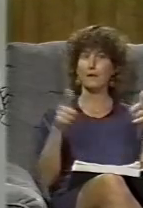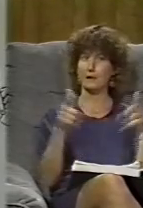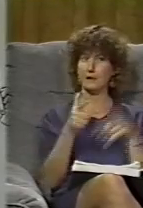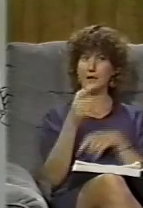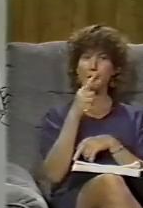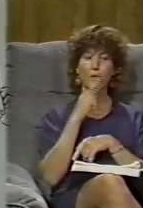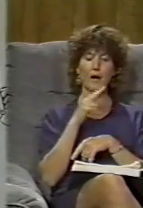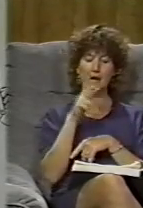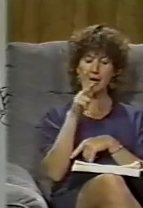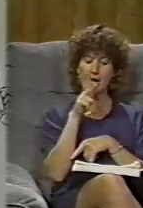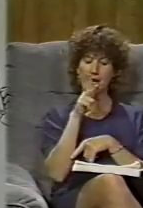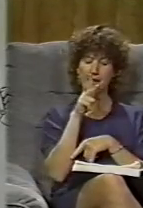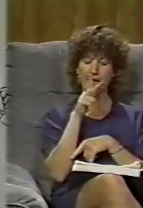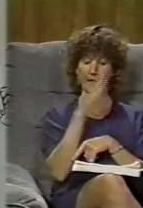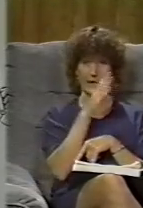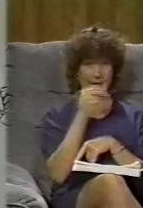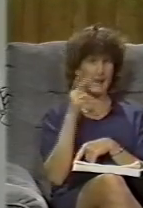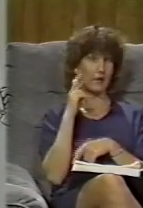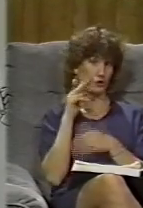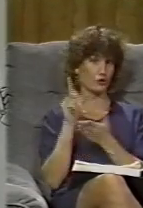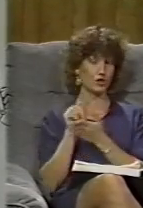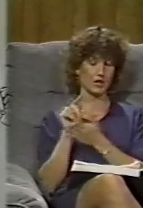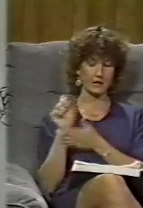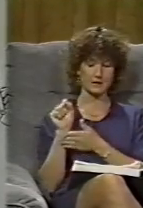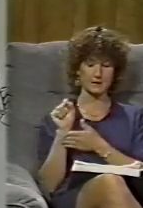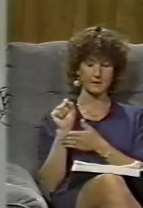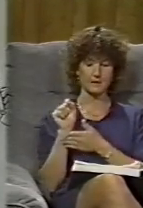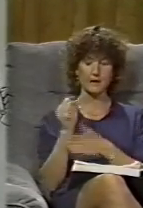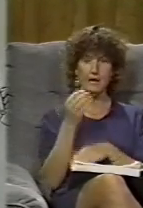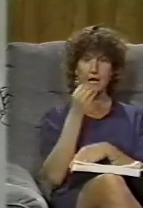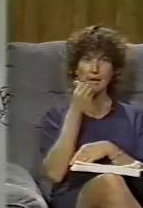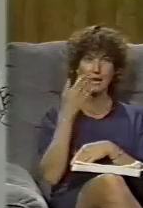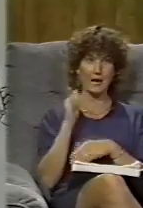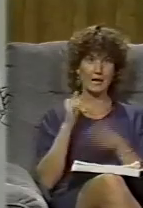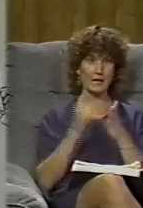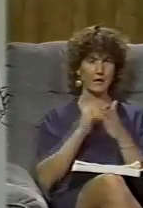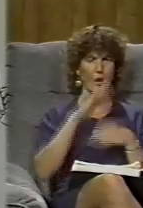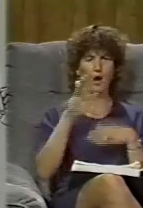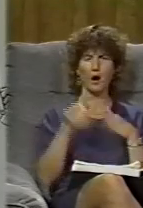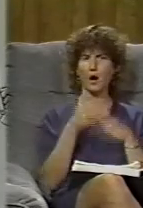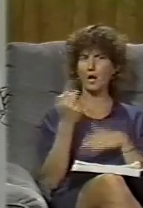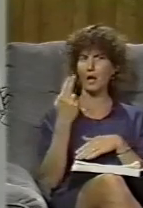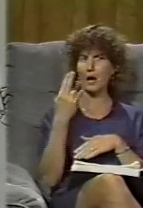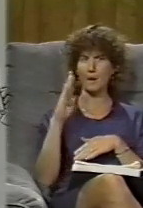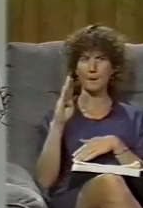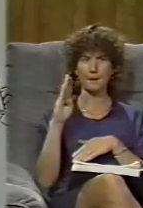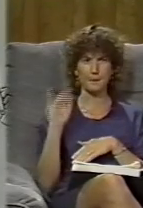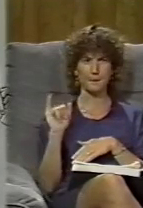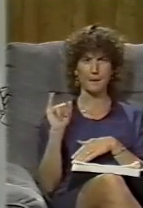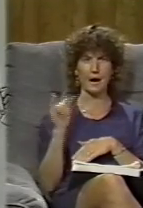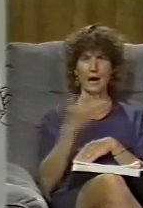The little red hen and her chicks ate it all up